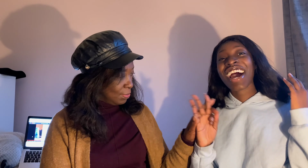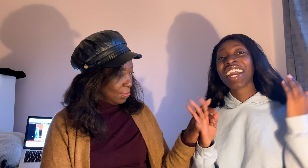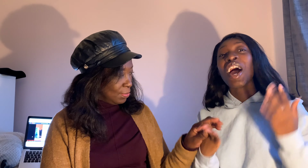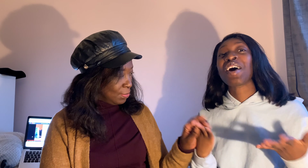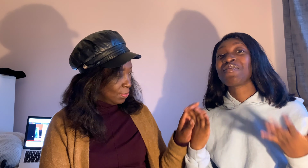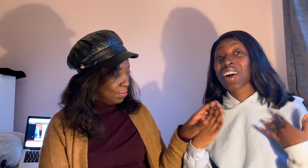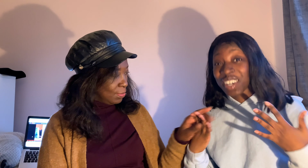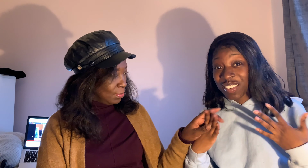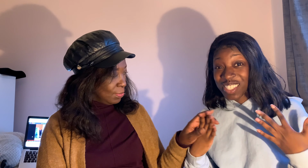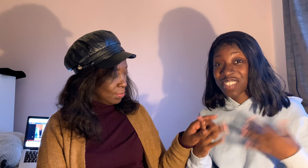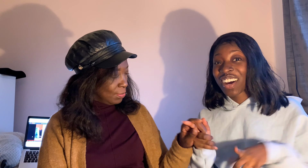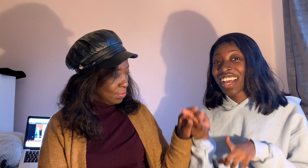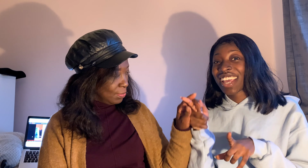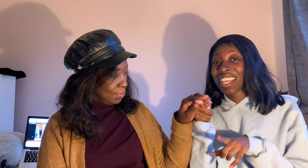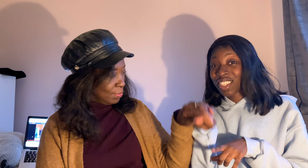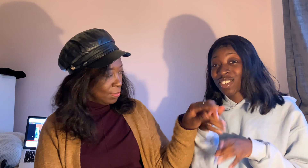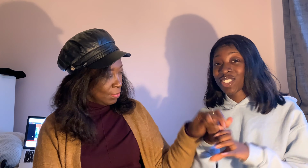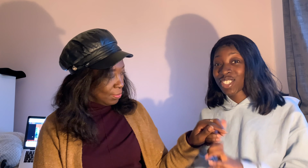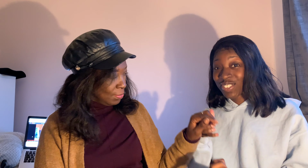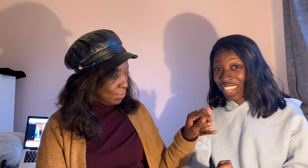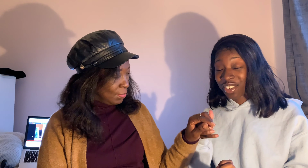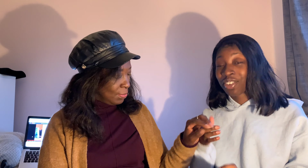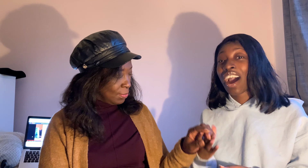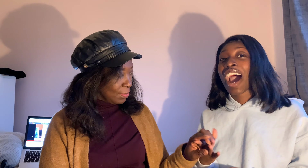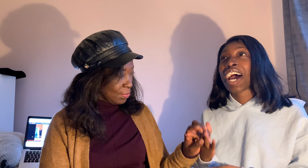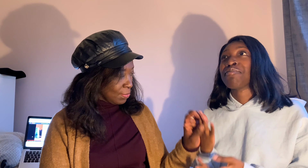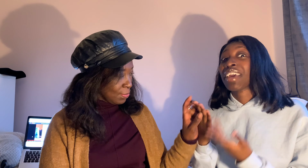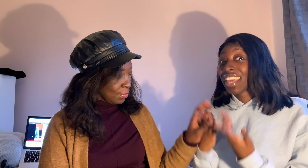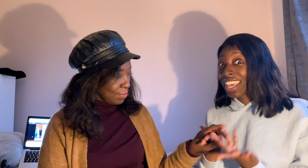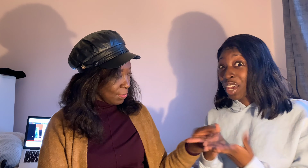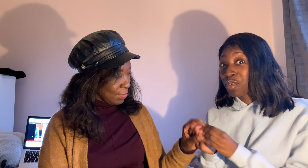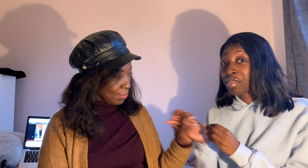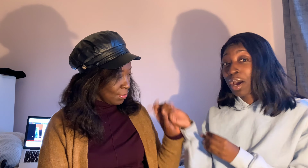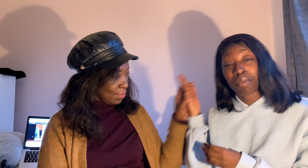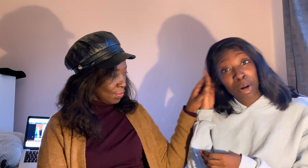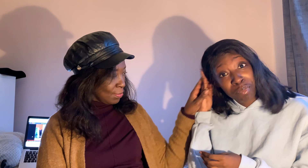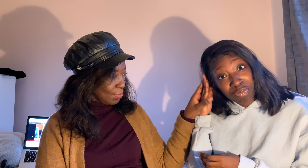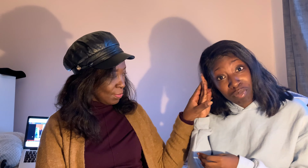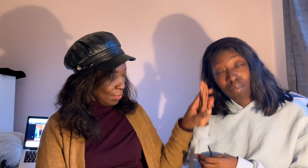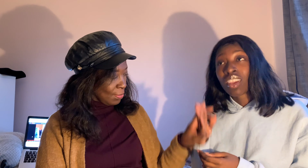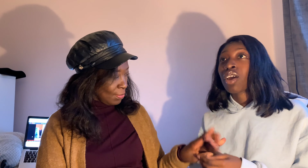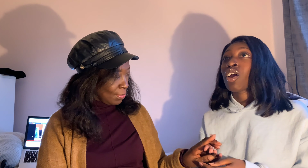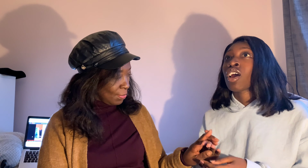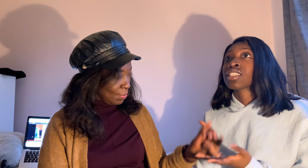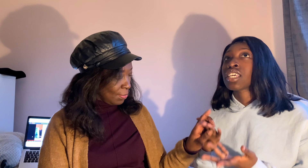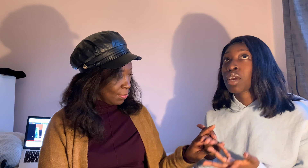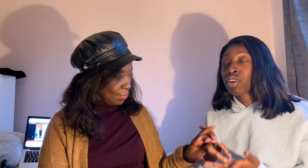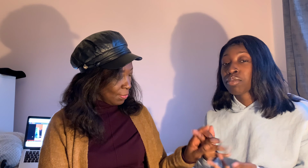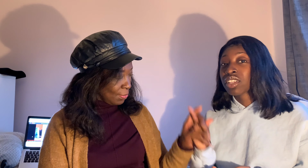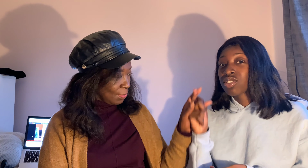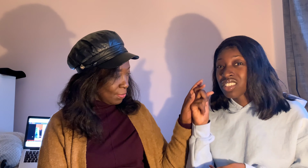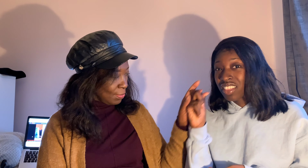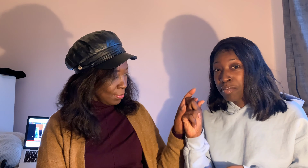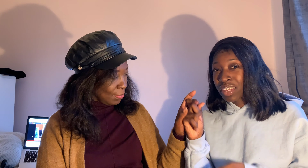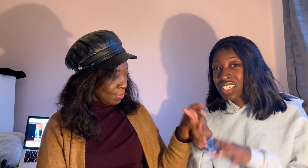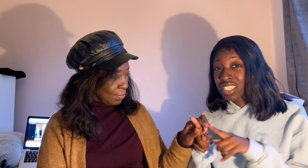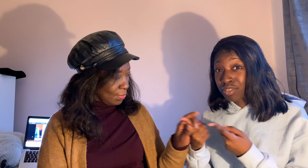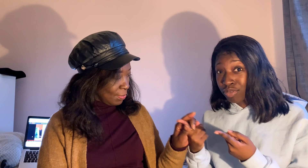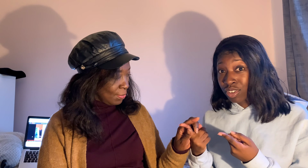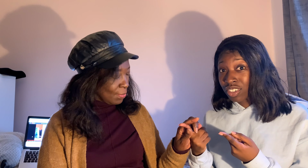Hi, and welcome to my YouTube channel. I'm here with my mum. Today we're going to be doing something a bit